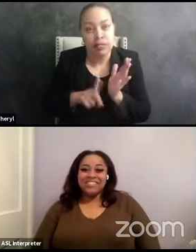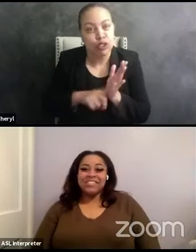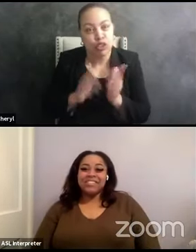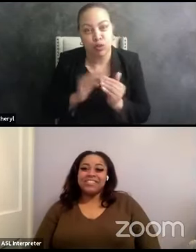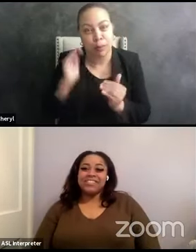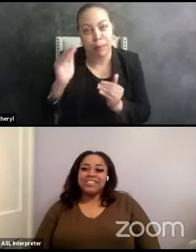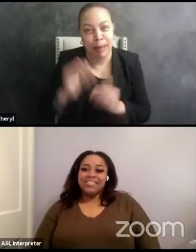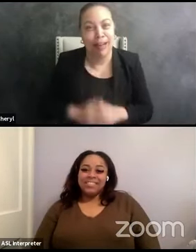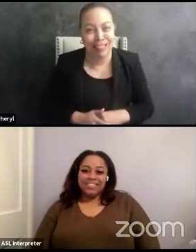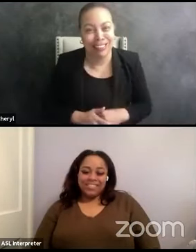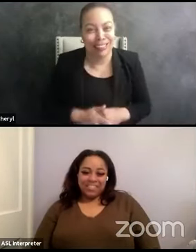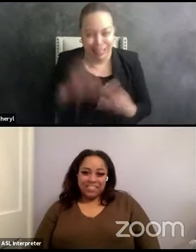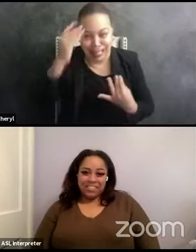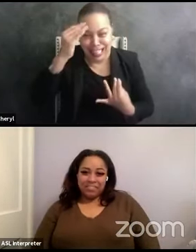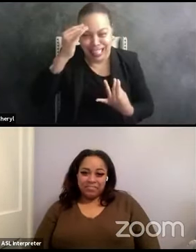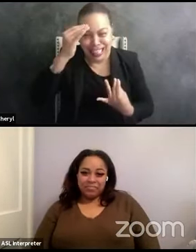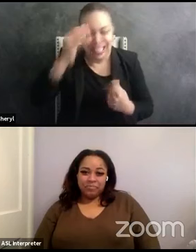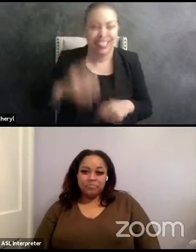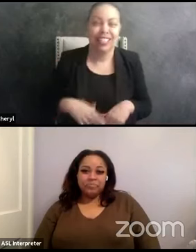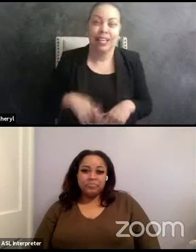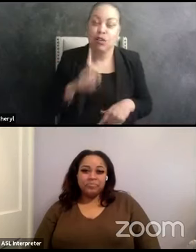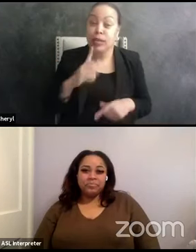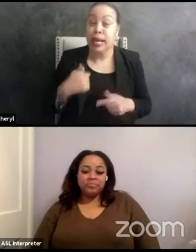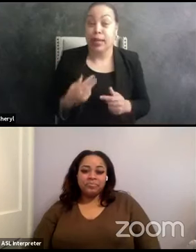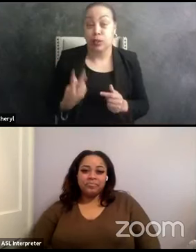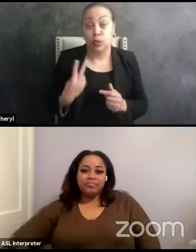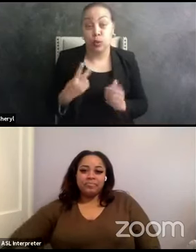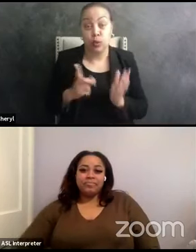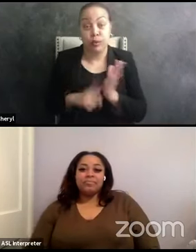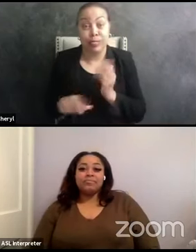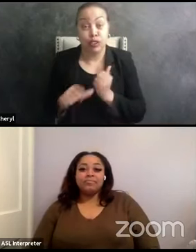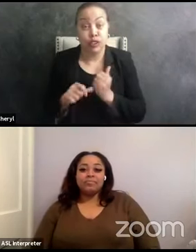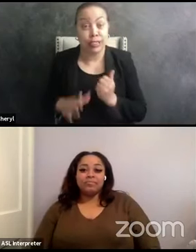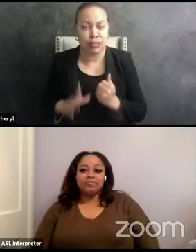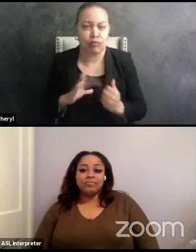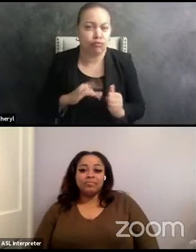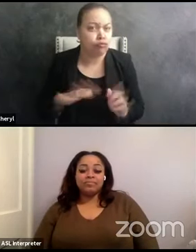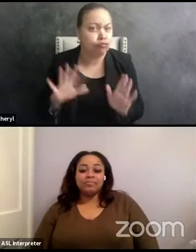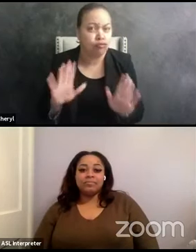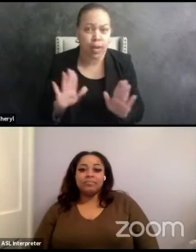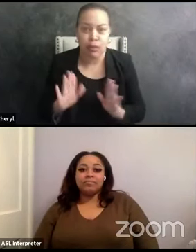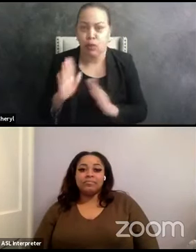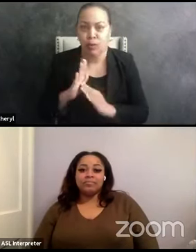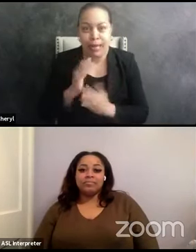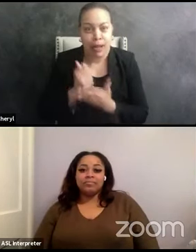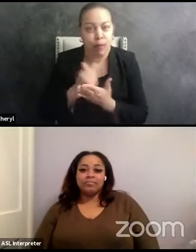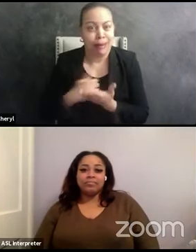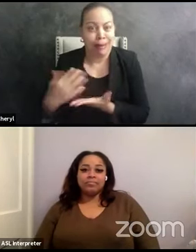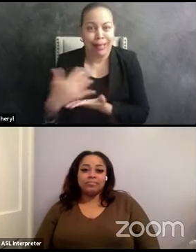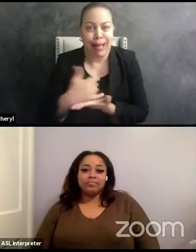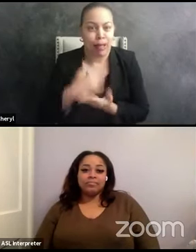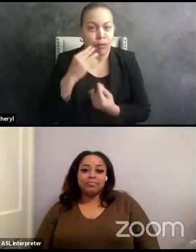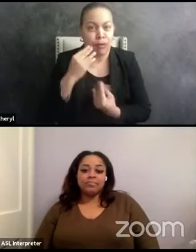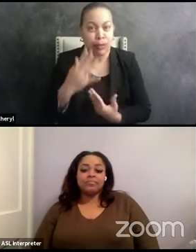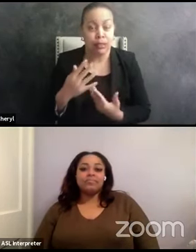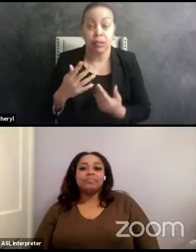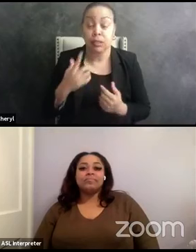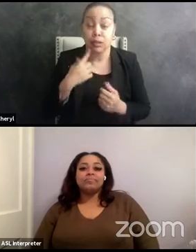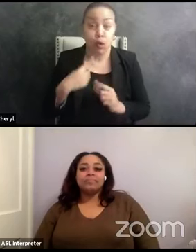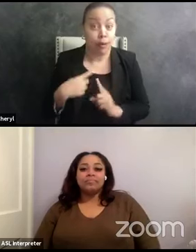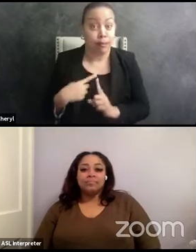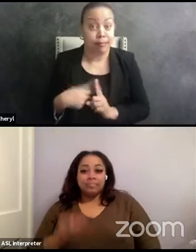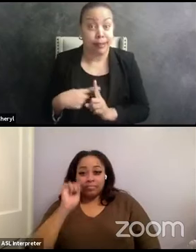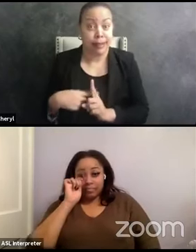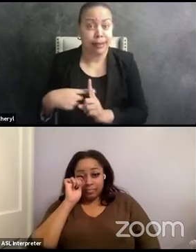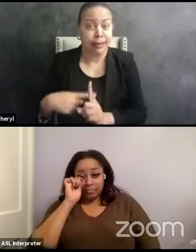Like, it was ridiculous. Like, I had two research assistants who were amazing, who helped me gather information. And basically what we did for months